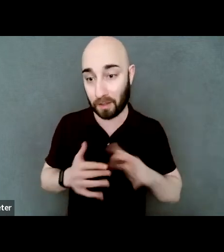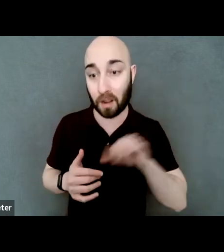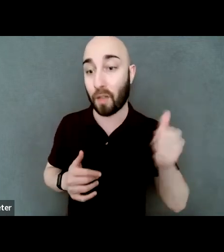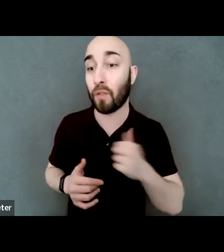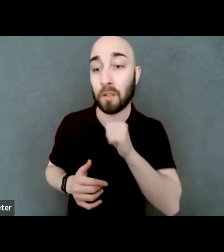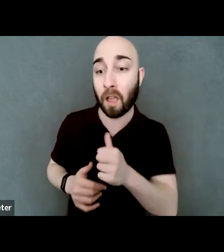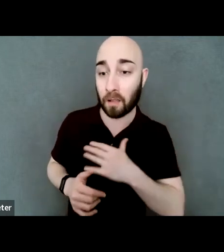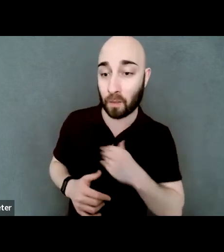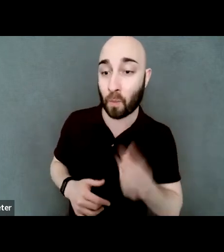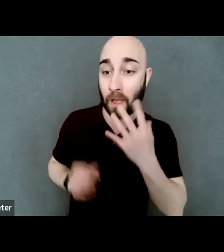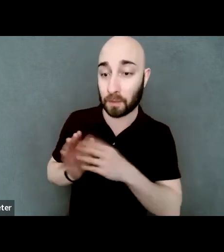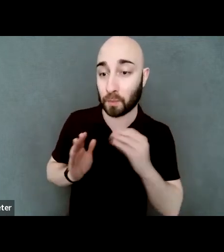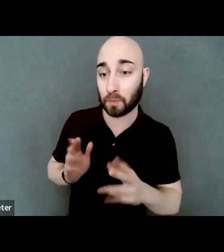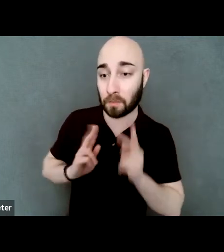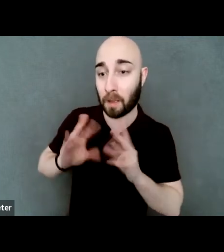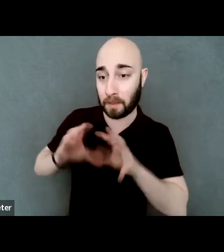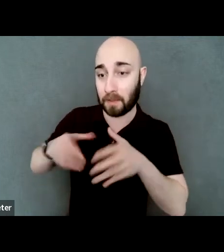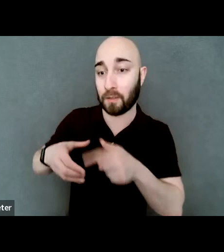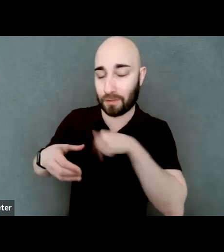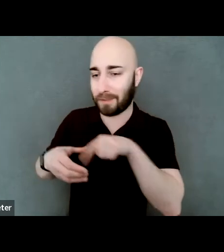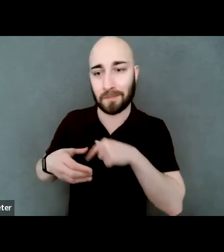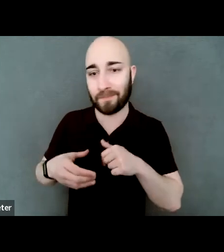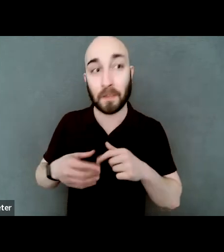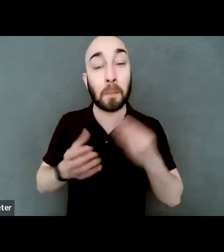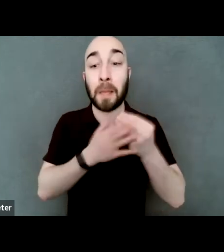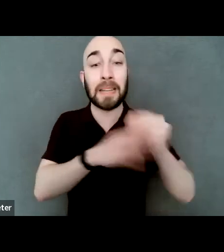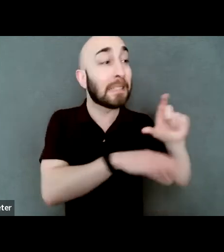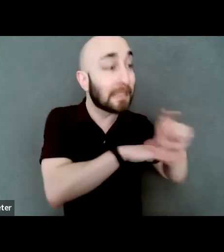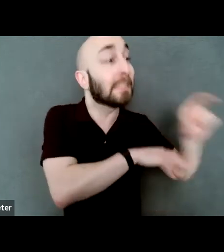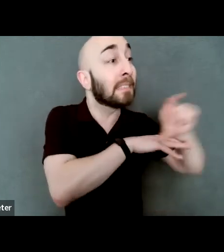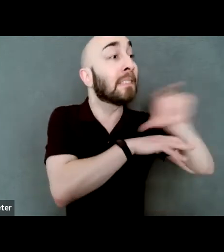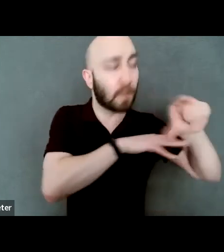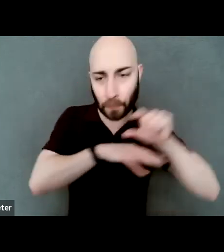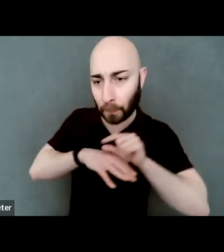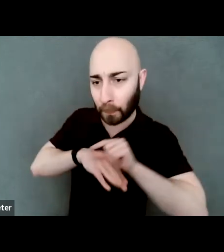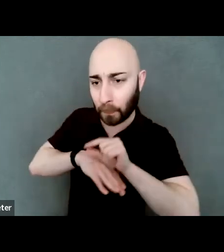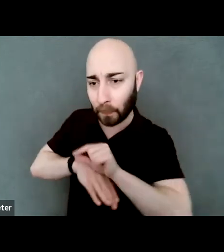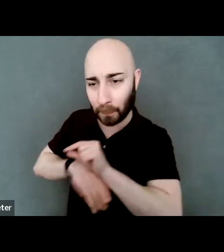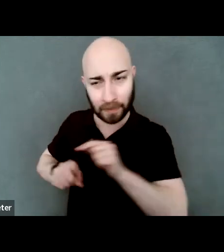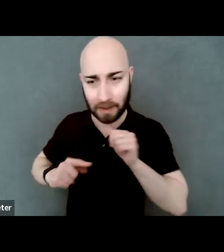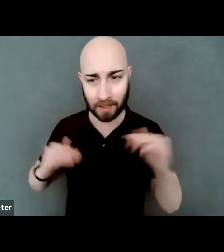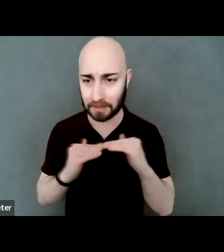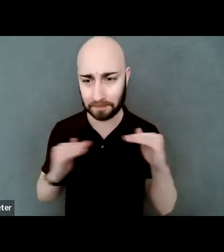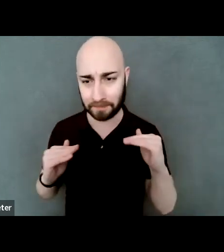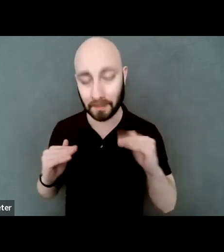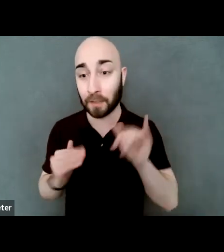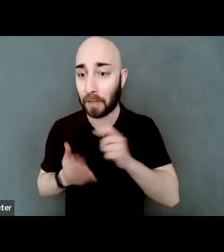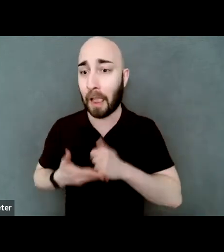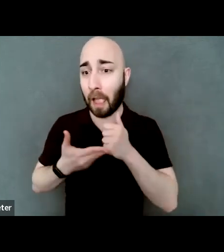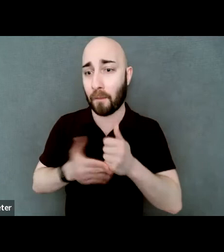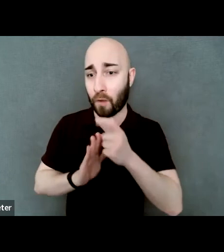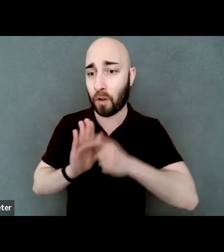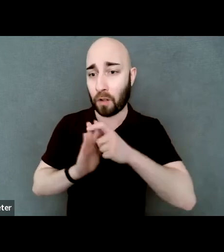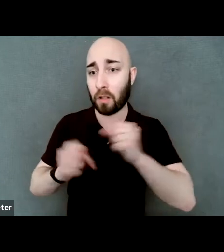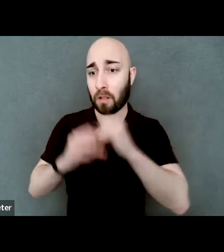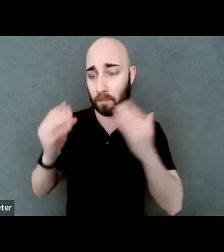student populations not receiving equitable funding. So this was a really helpful article. Next slide,